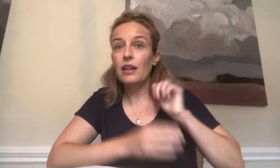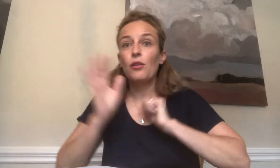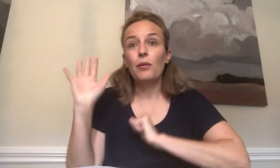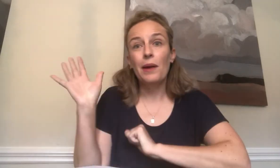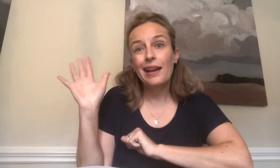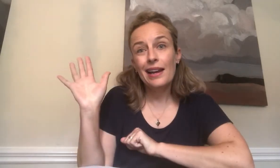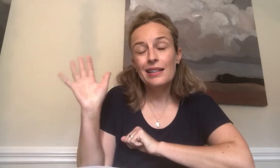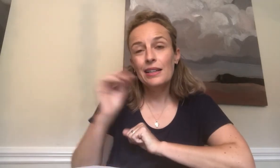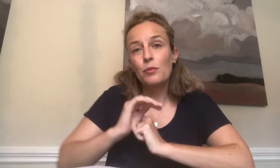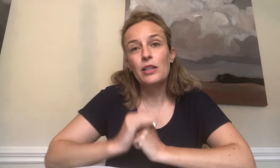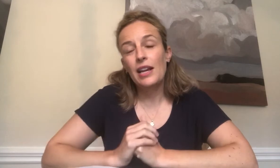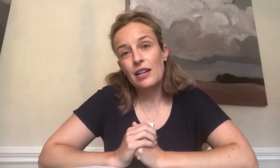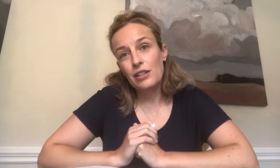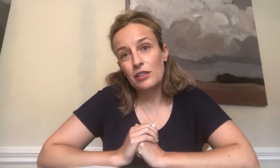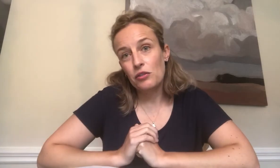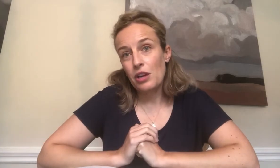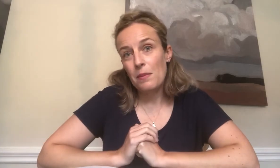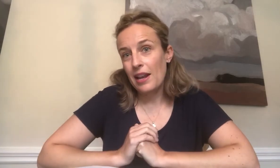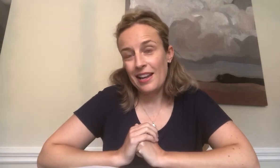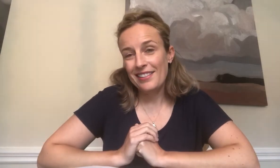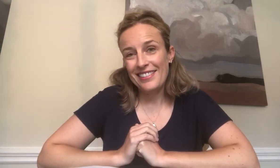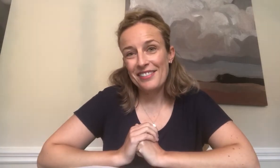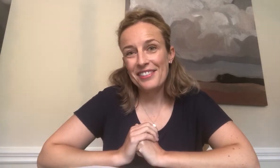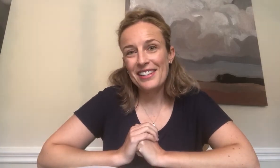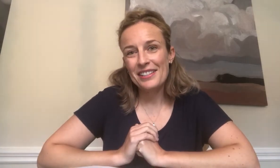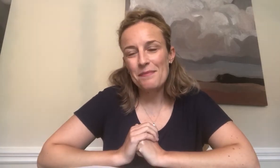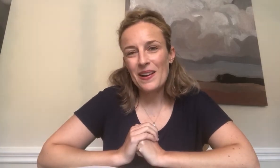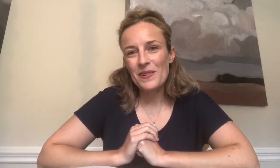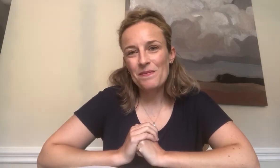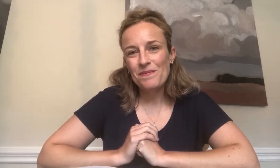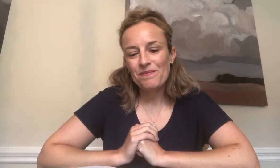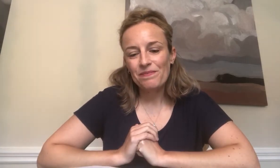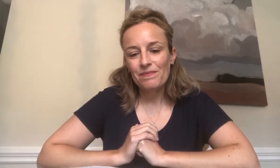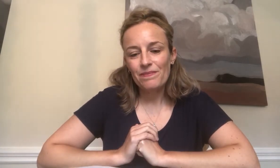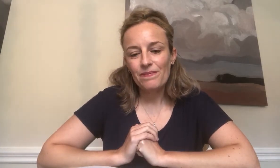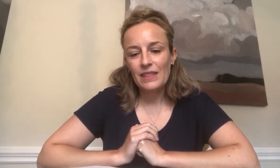or right-handed, which hand is your dominant hand. It really doesn't matter.